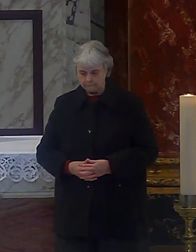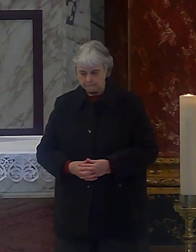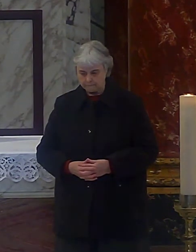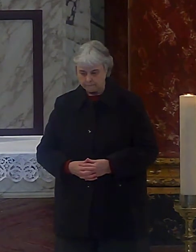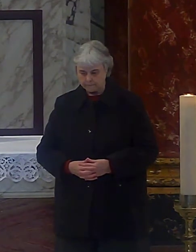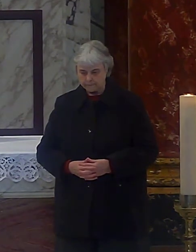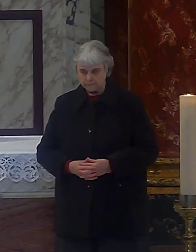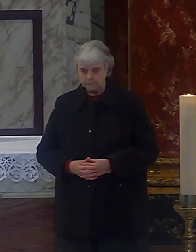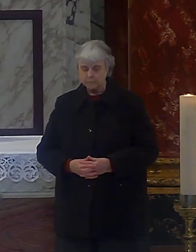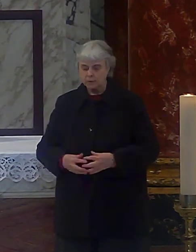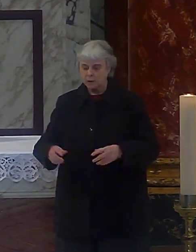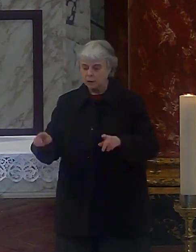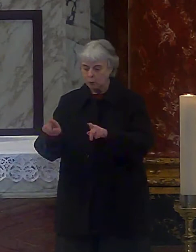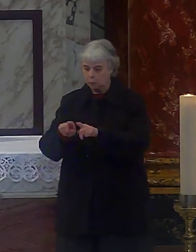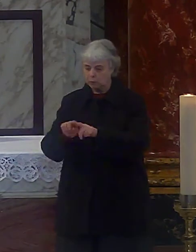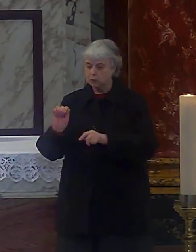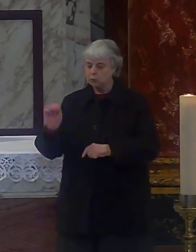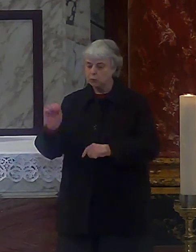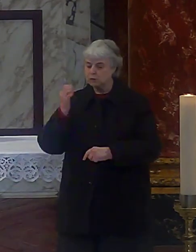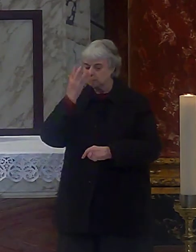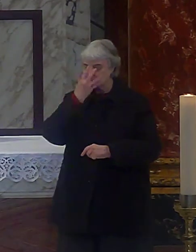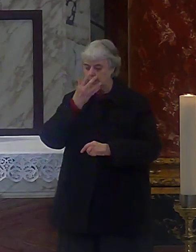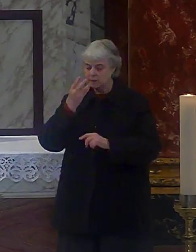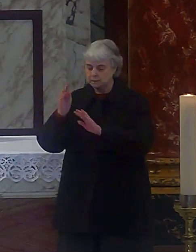the lord be with you